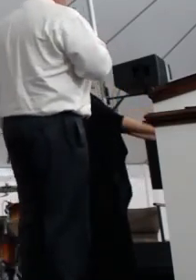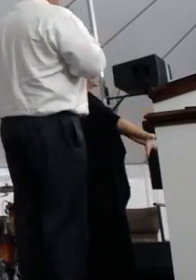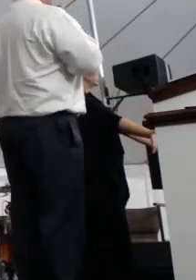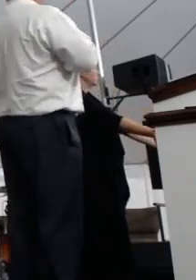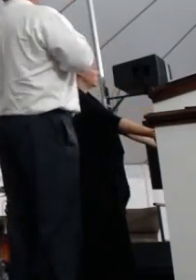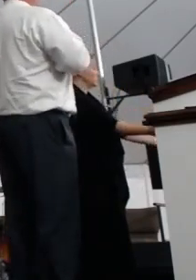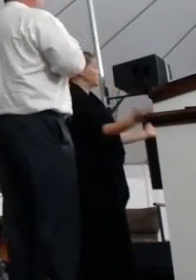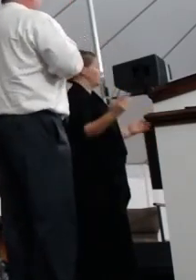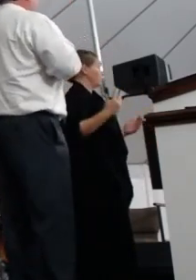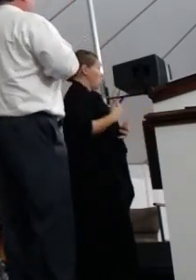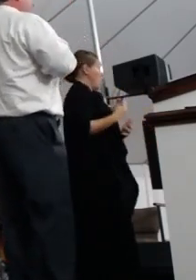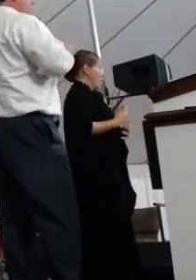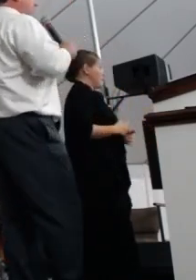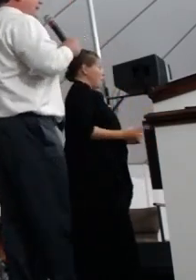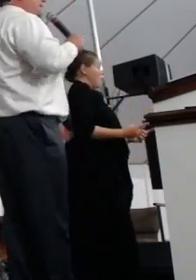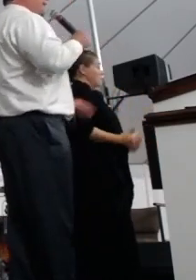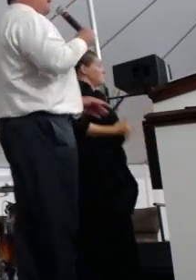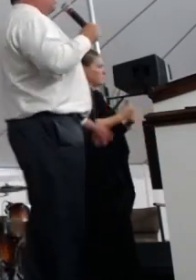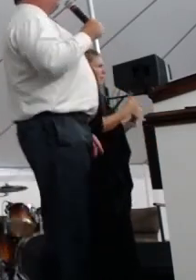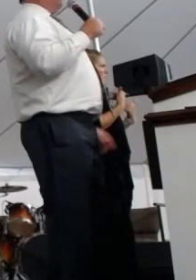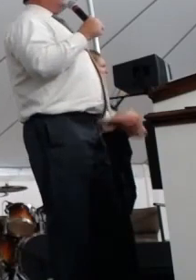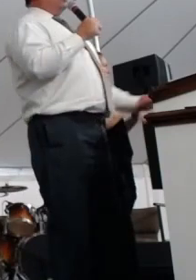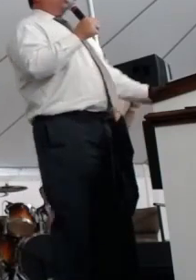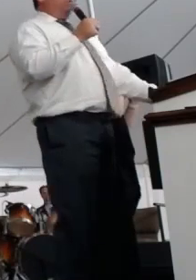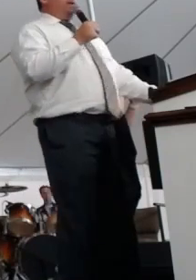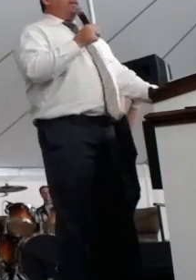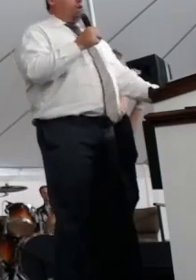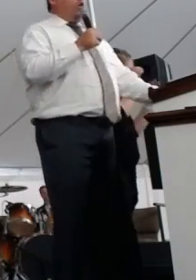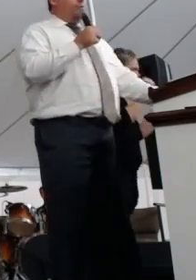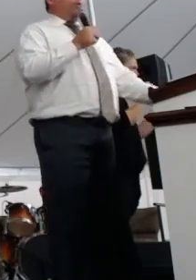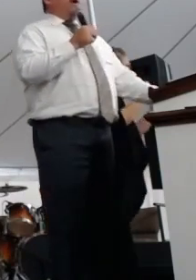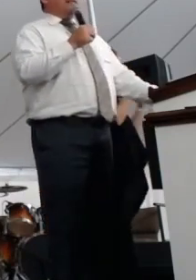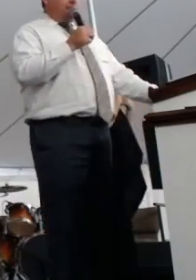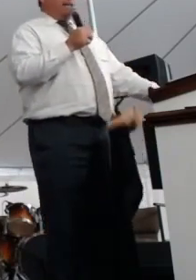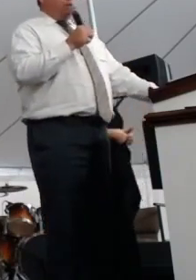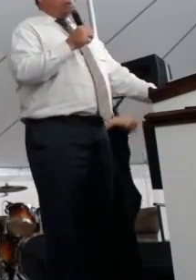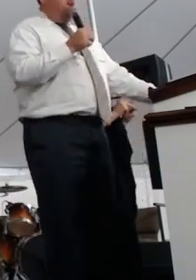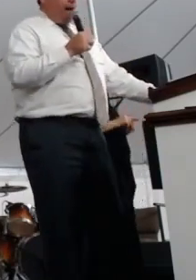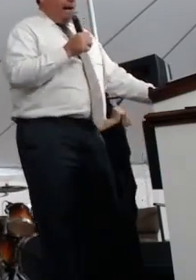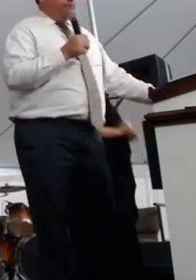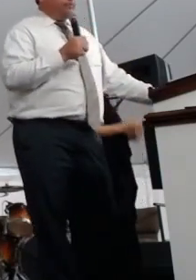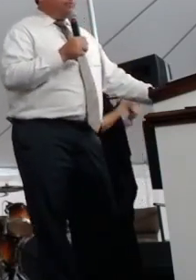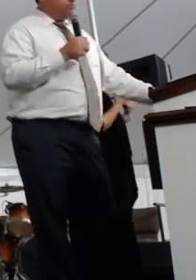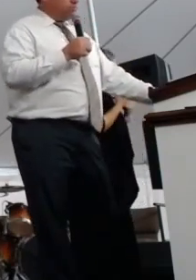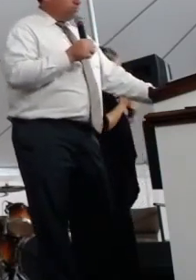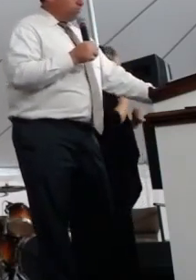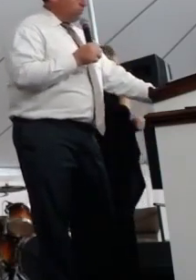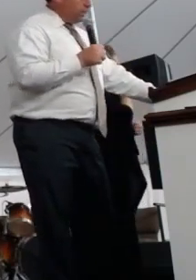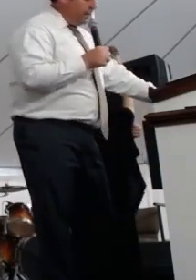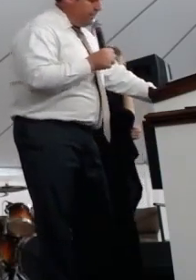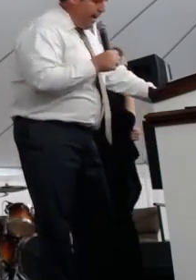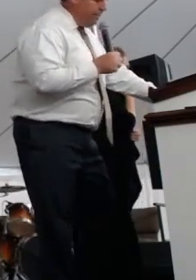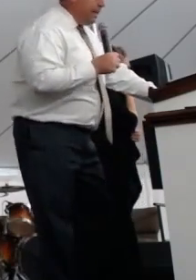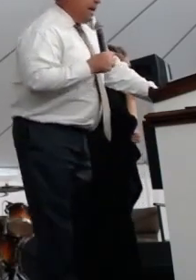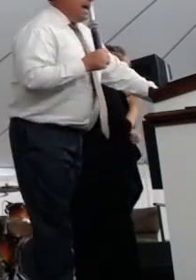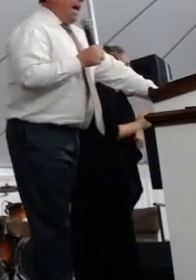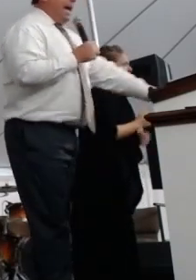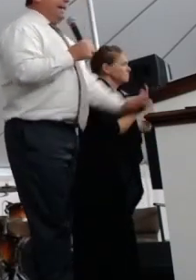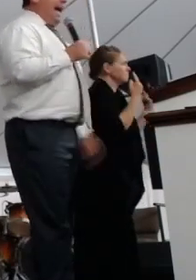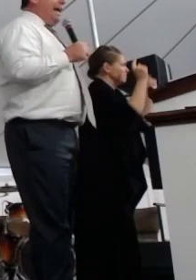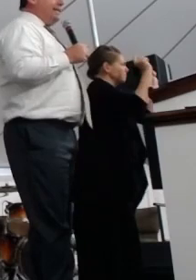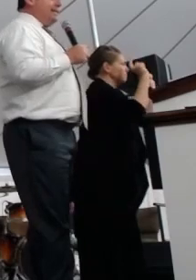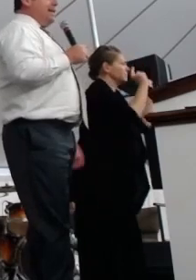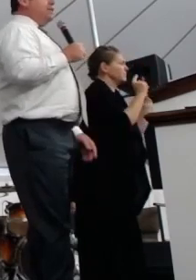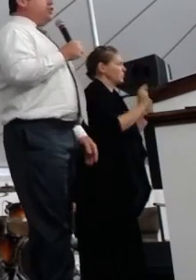afraid, but surviving. It's amazing what the human can go through and still survive. Amen.